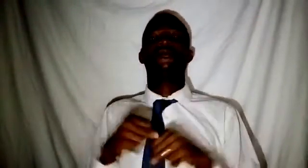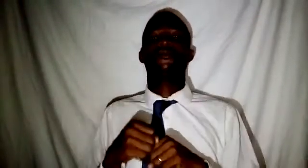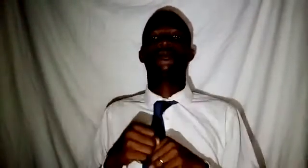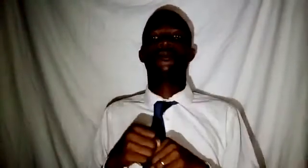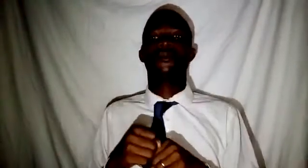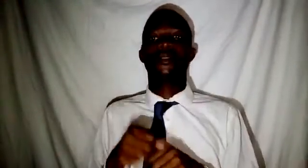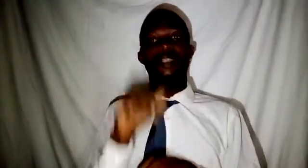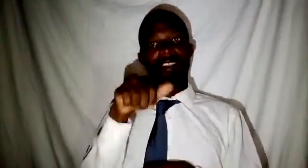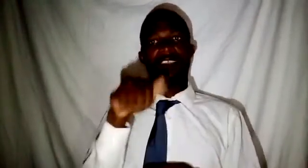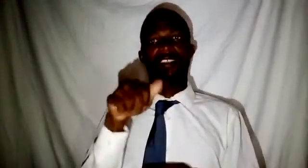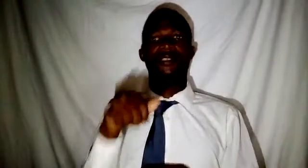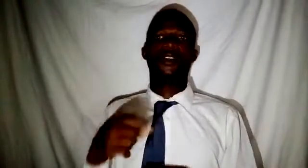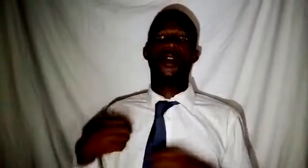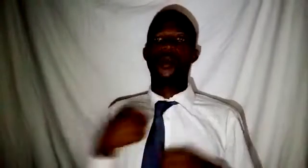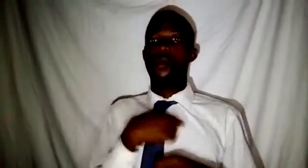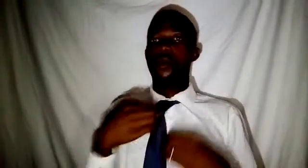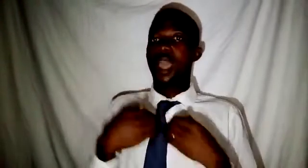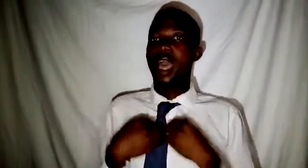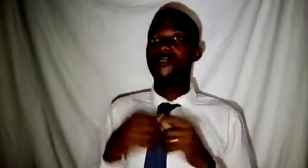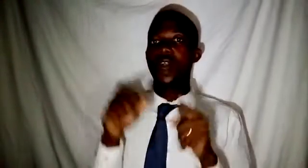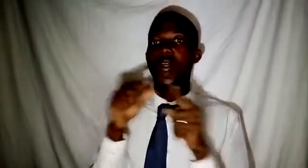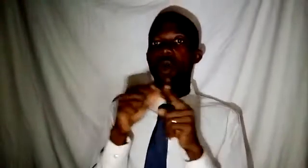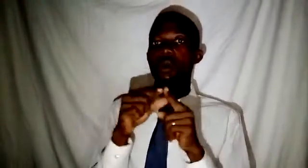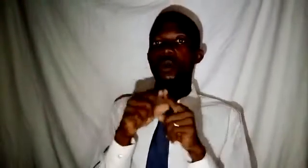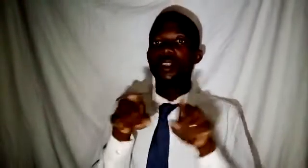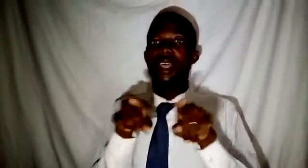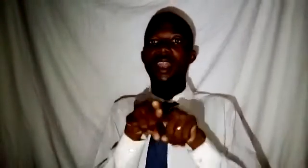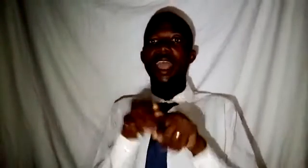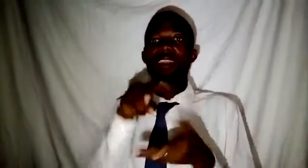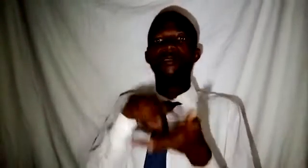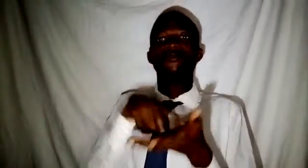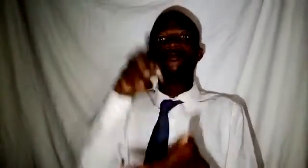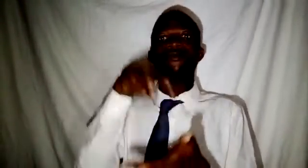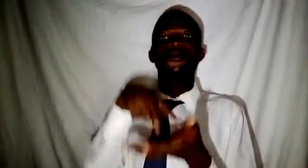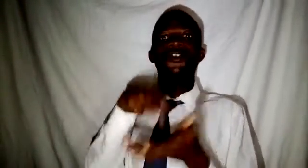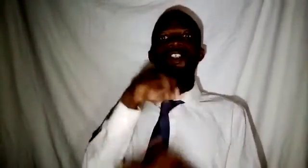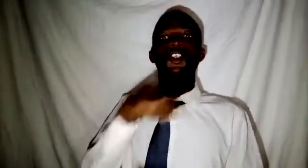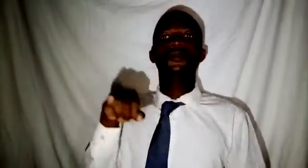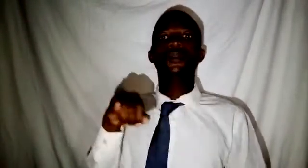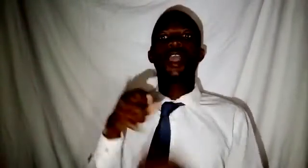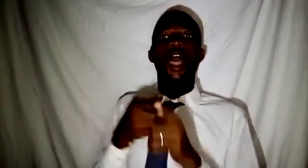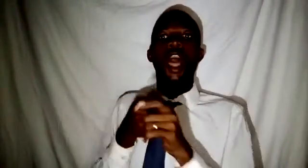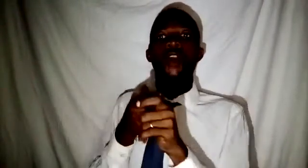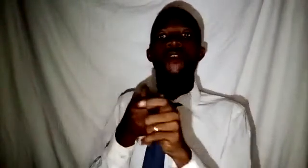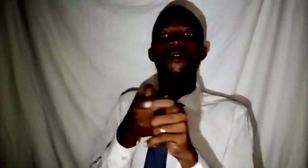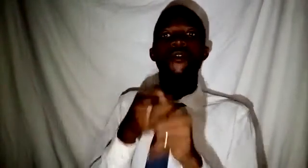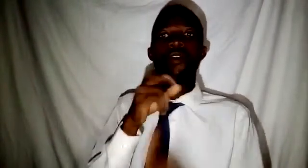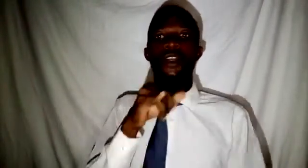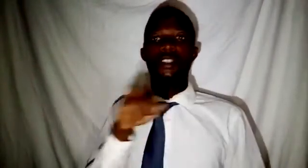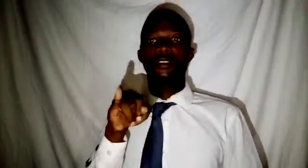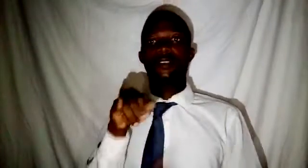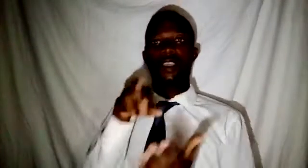Yes, we have words like jumping, running, reading,